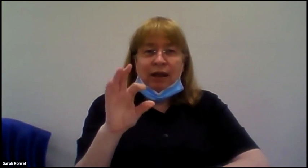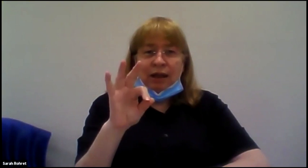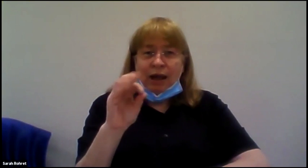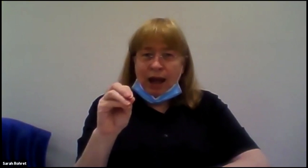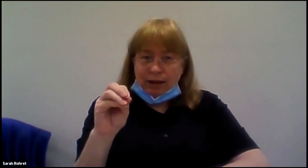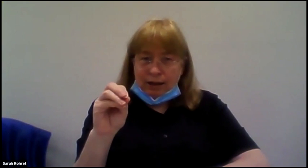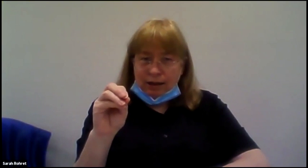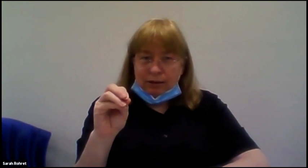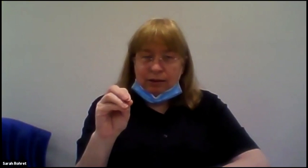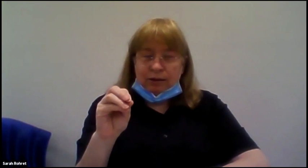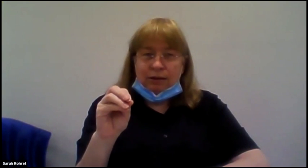90.